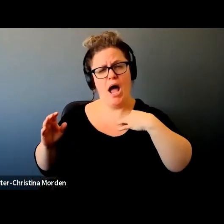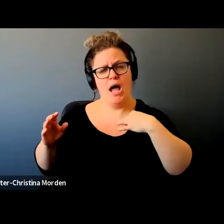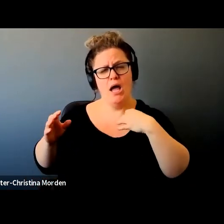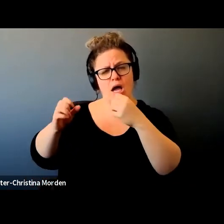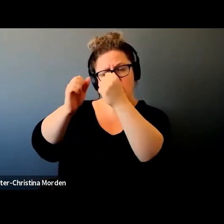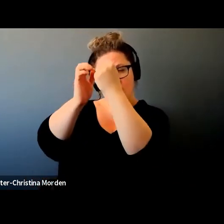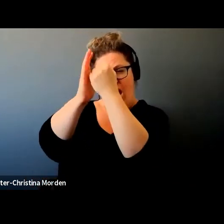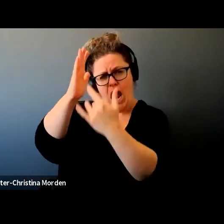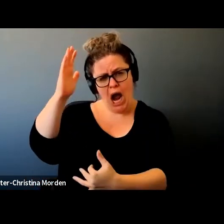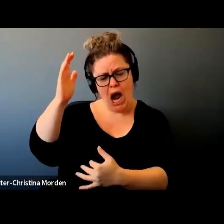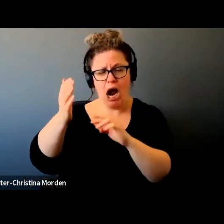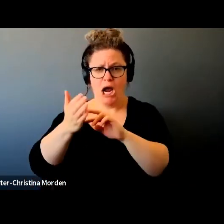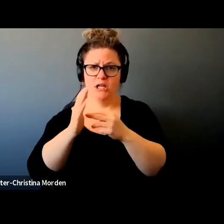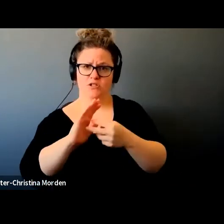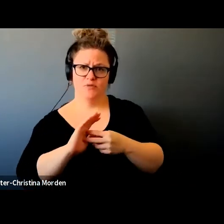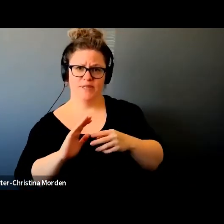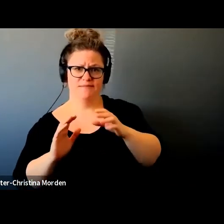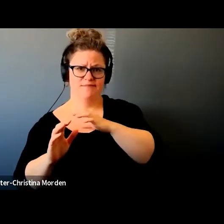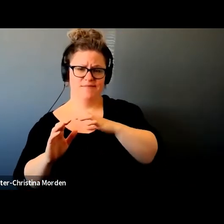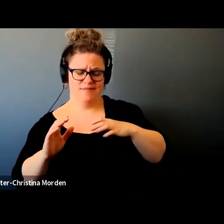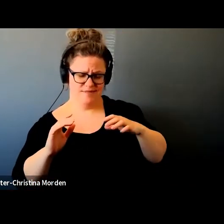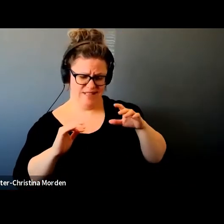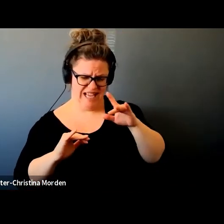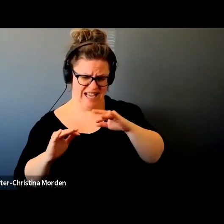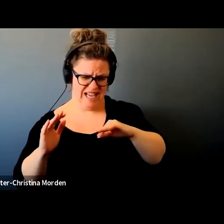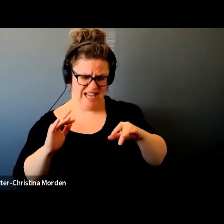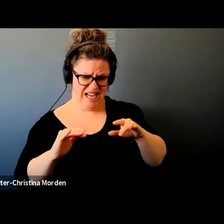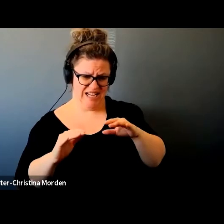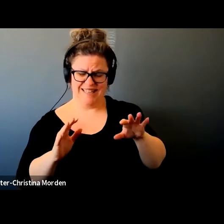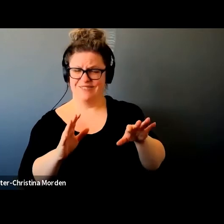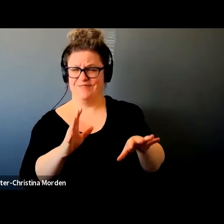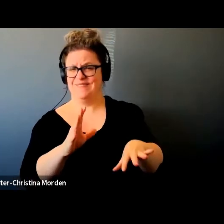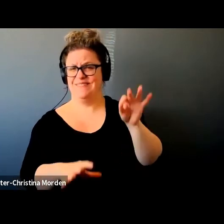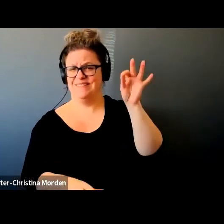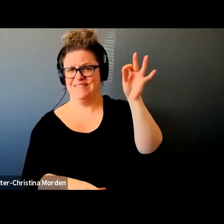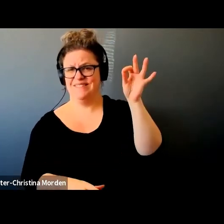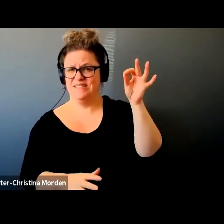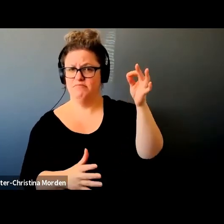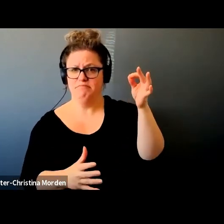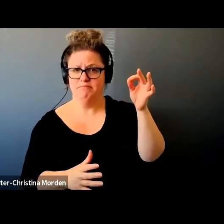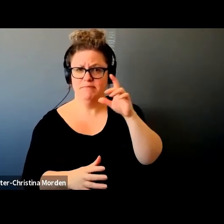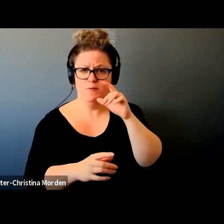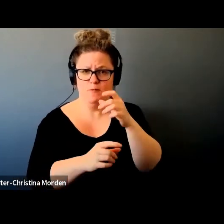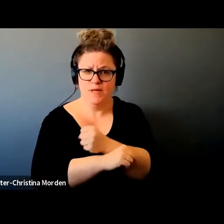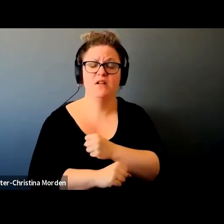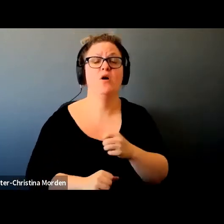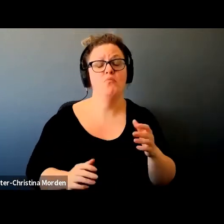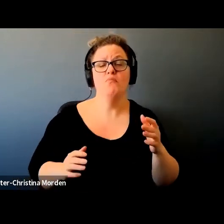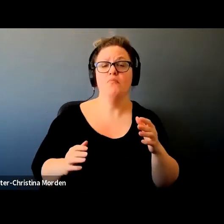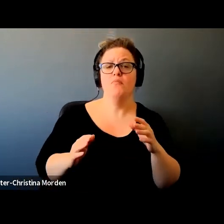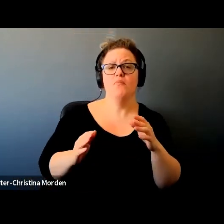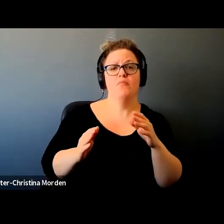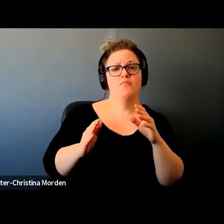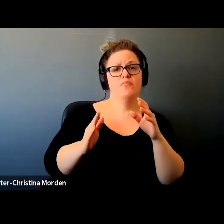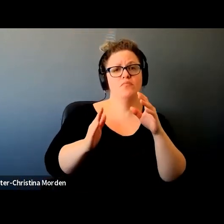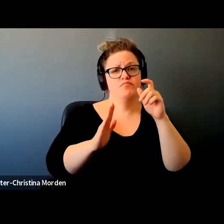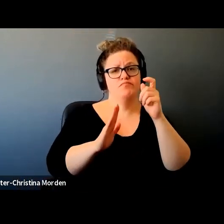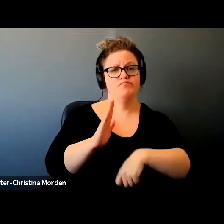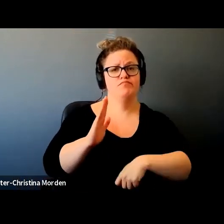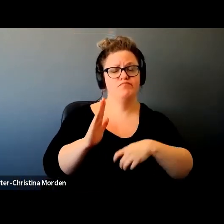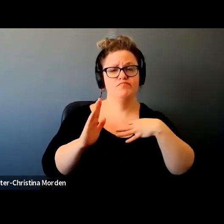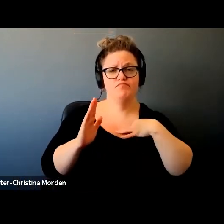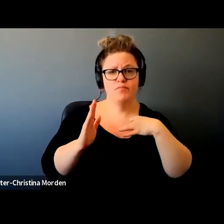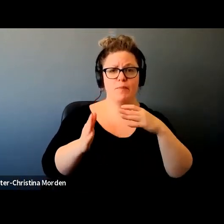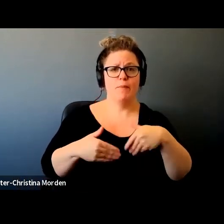is it forces you to write about your art in a way that makes you refine your ideas to really know what you're good about. It's a great experience. I would